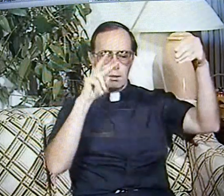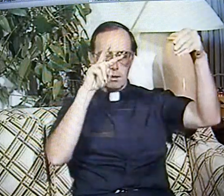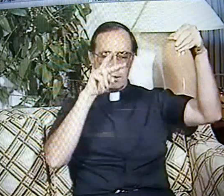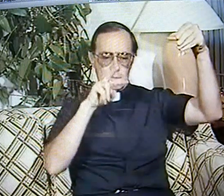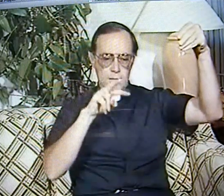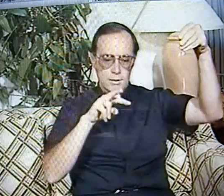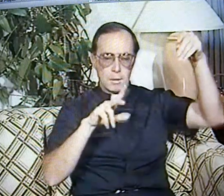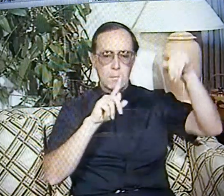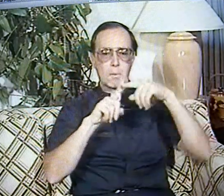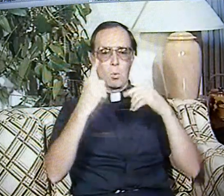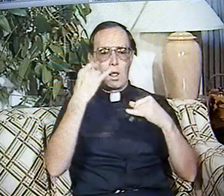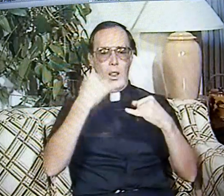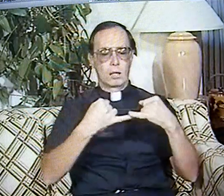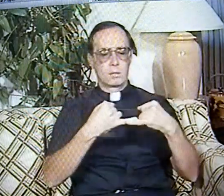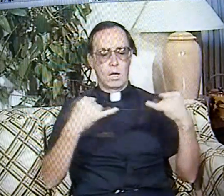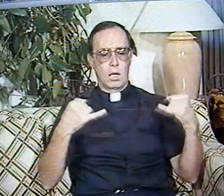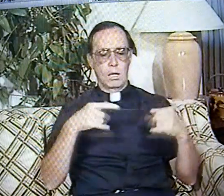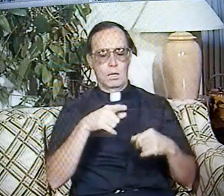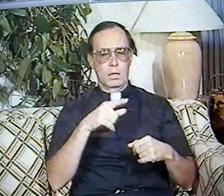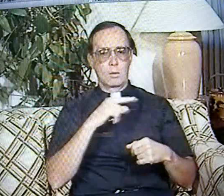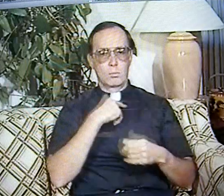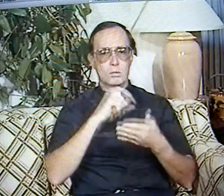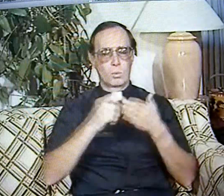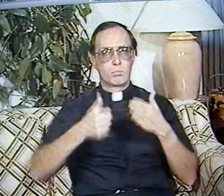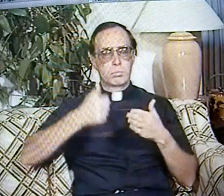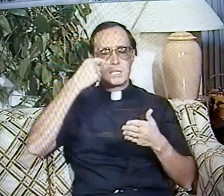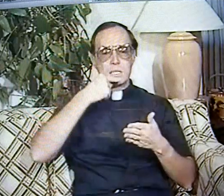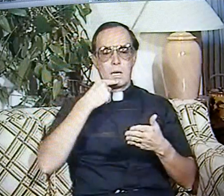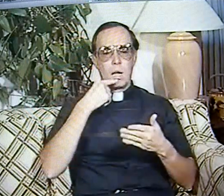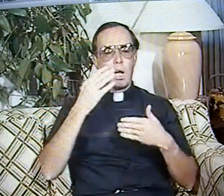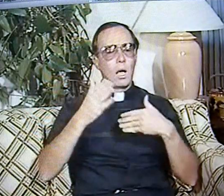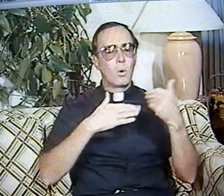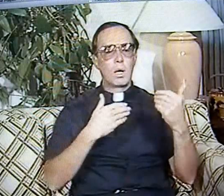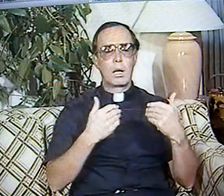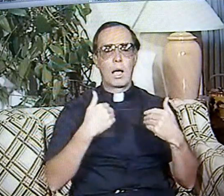our program. And on the last line, he wrote,